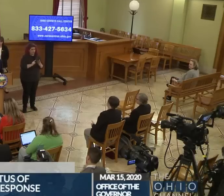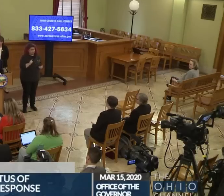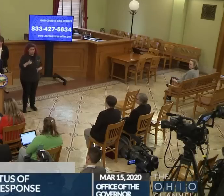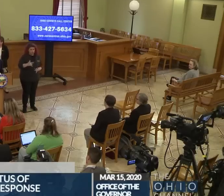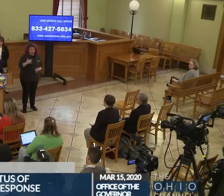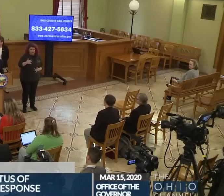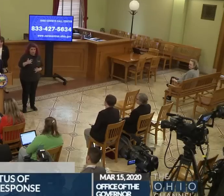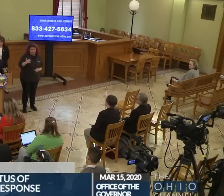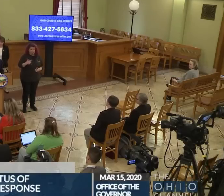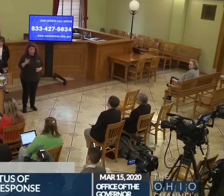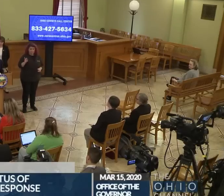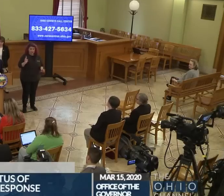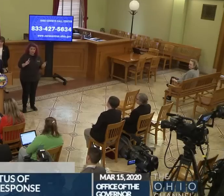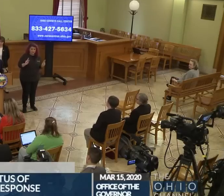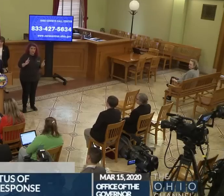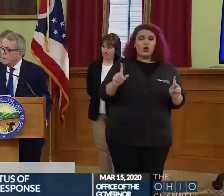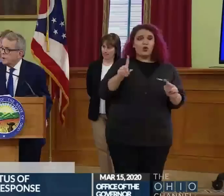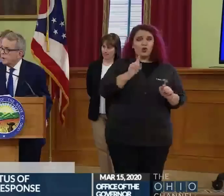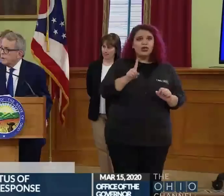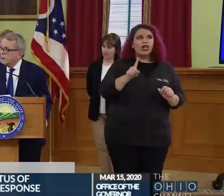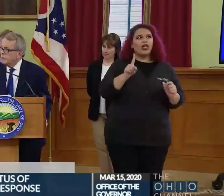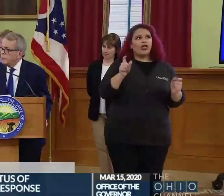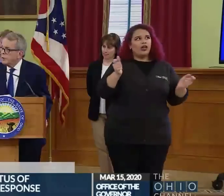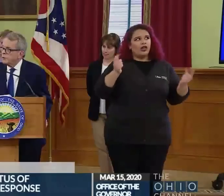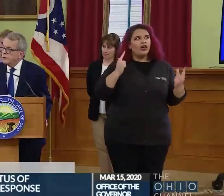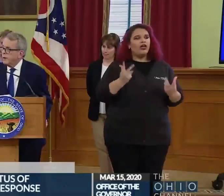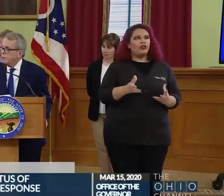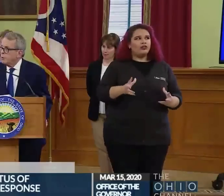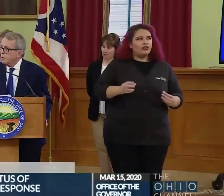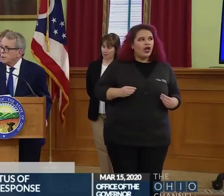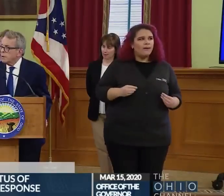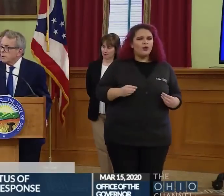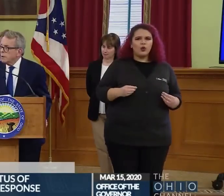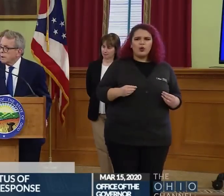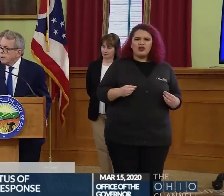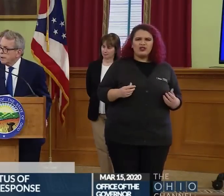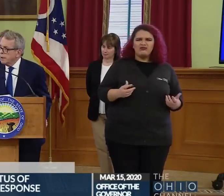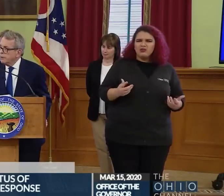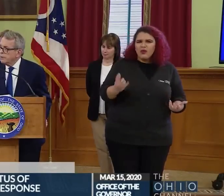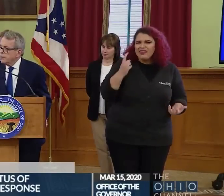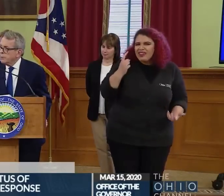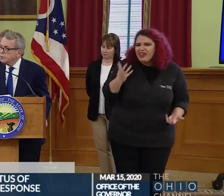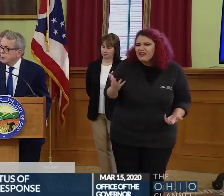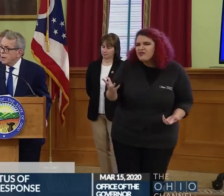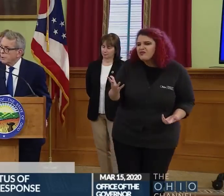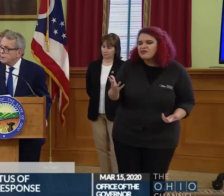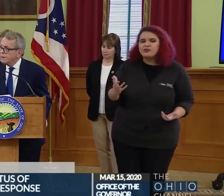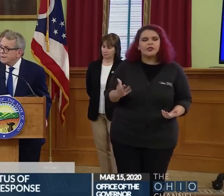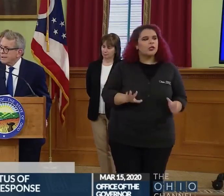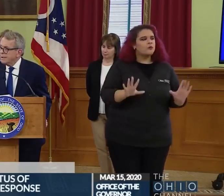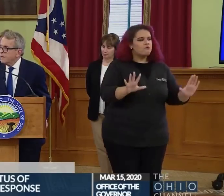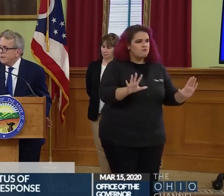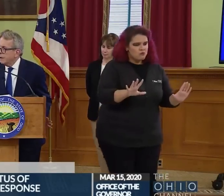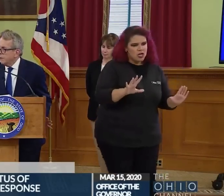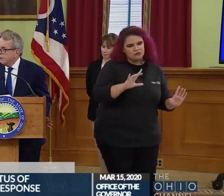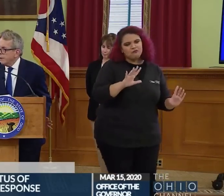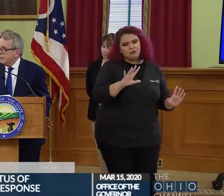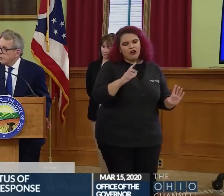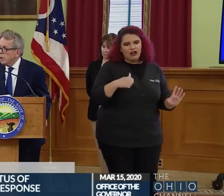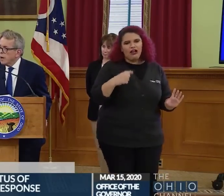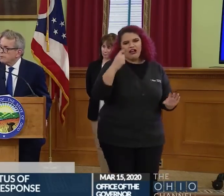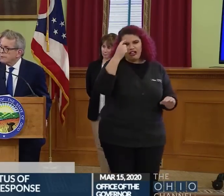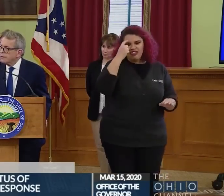need to convince people? I think it's a process, and it's very understandable. Again, for most Ohioans, they see nothing every